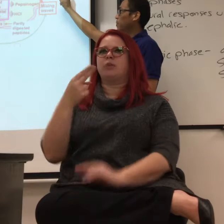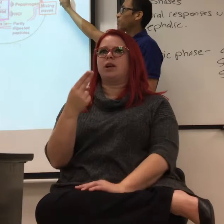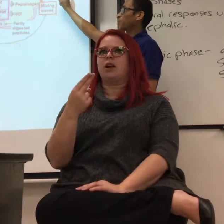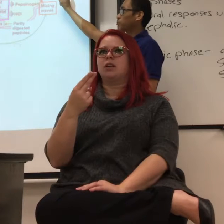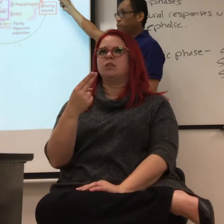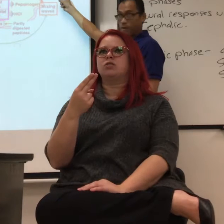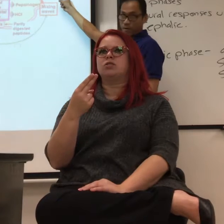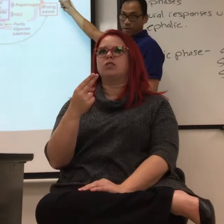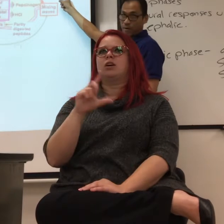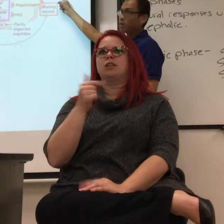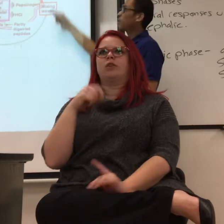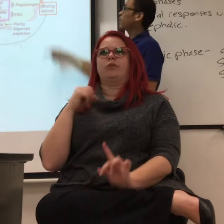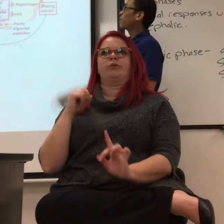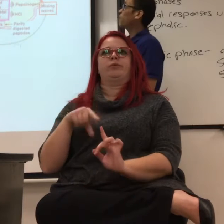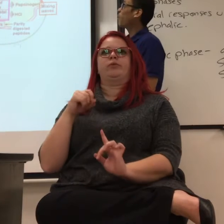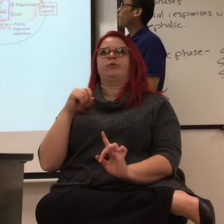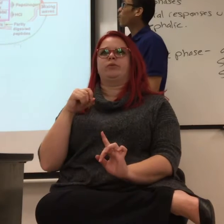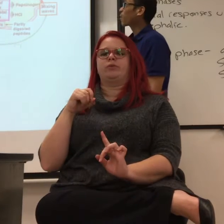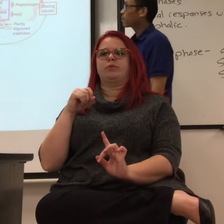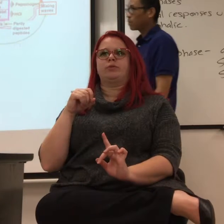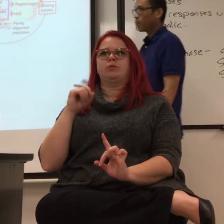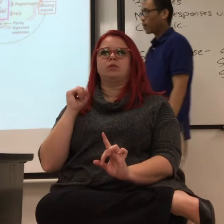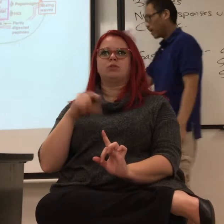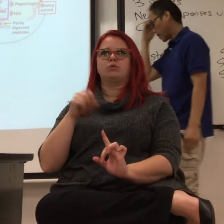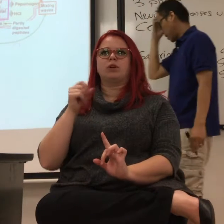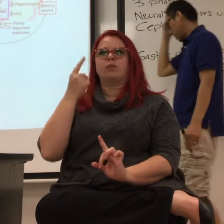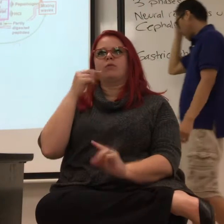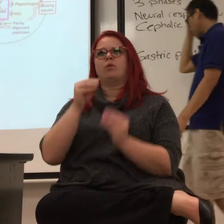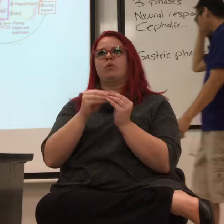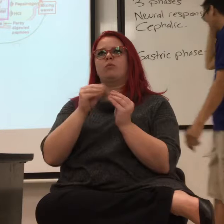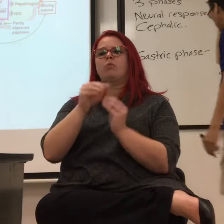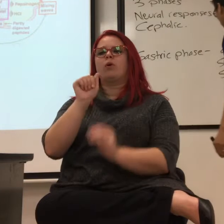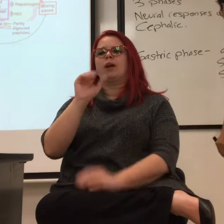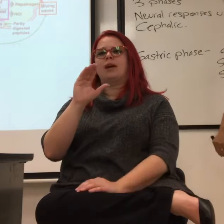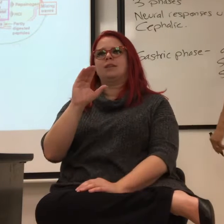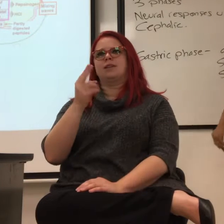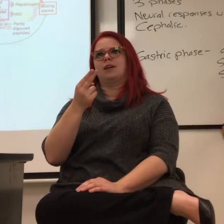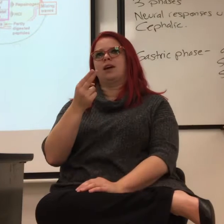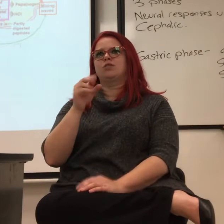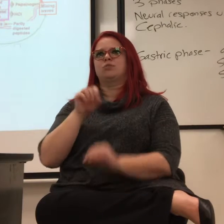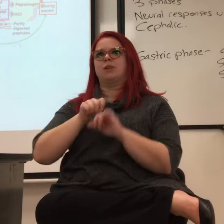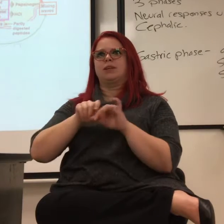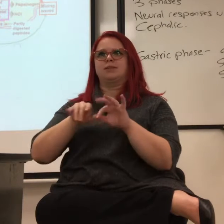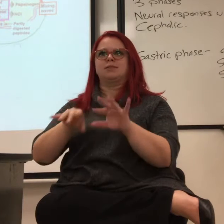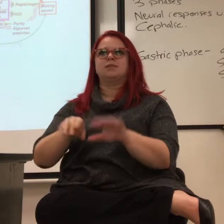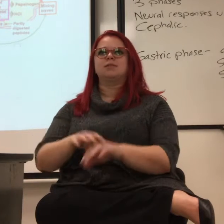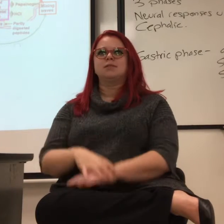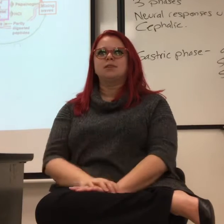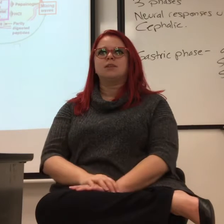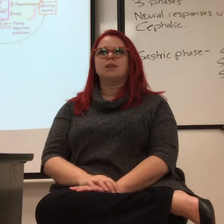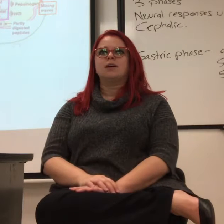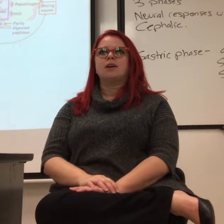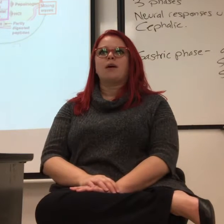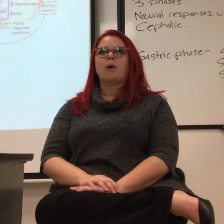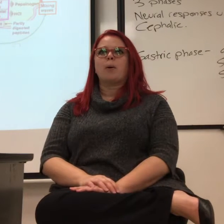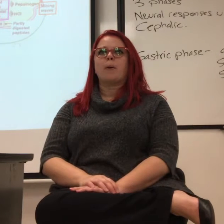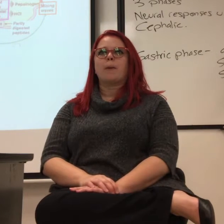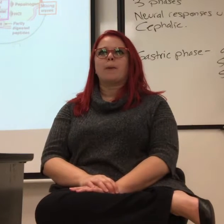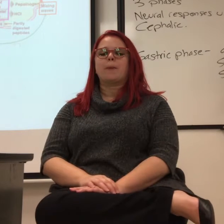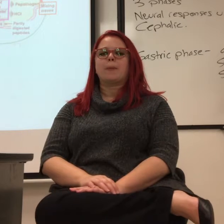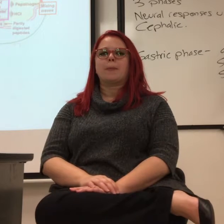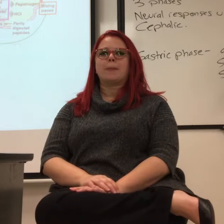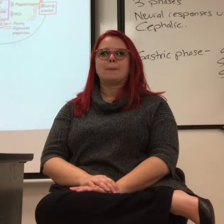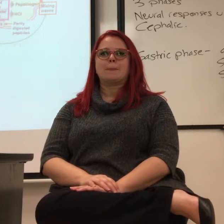is another trigger for more ACH release. So stretch